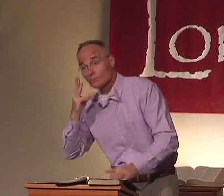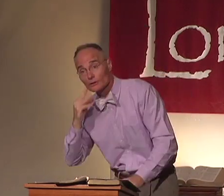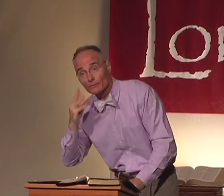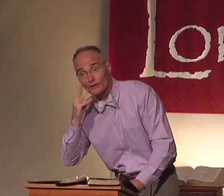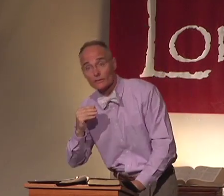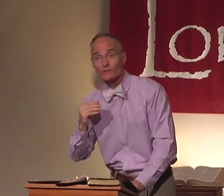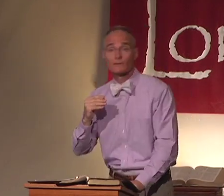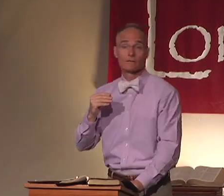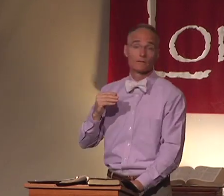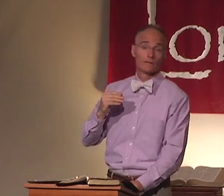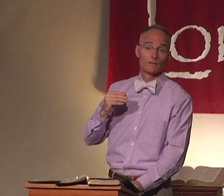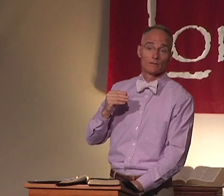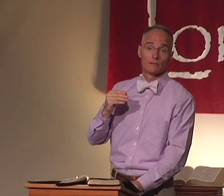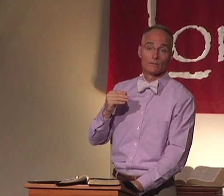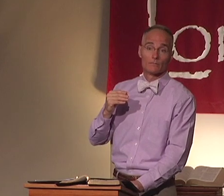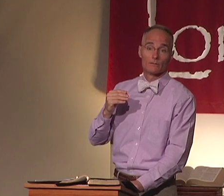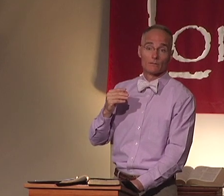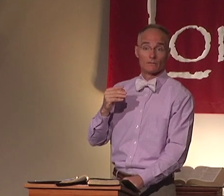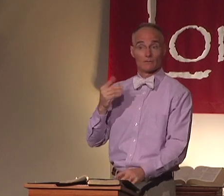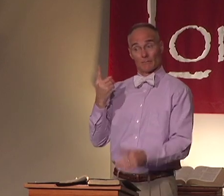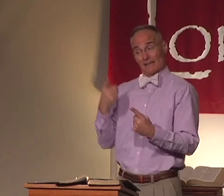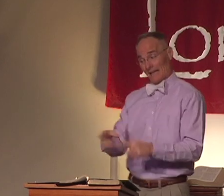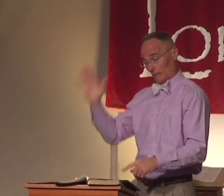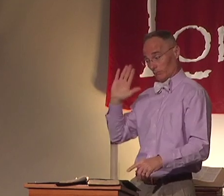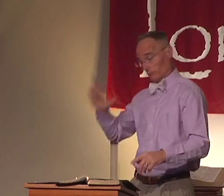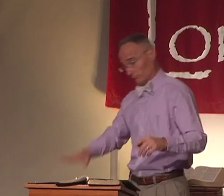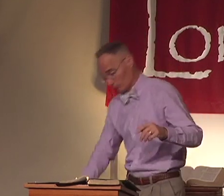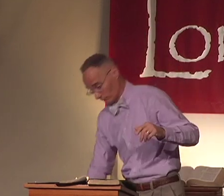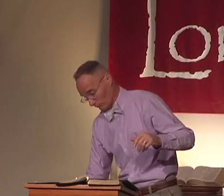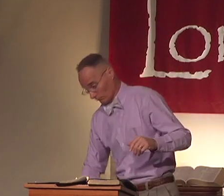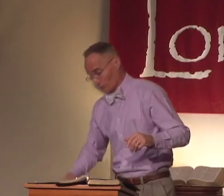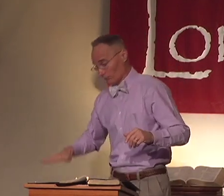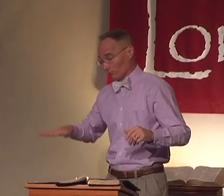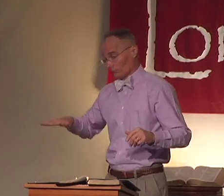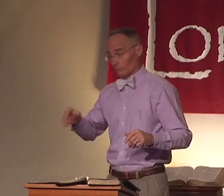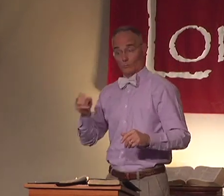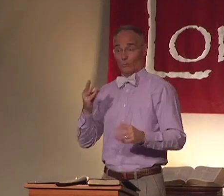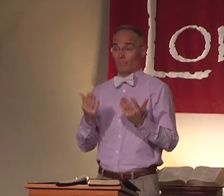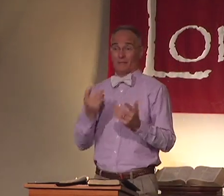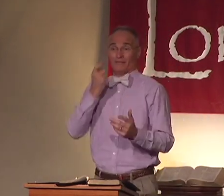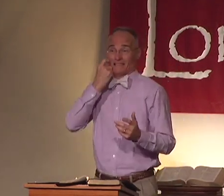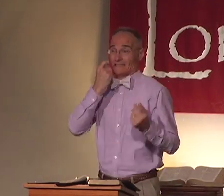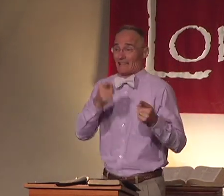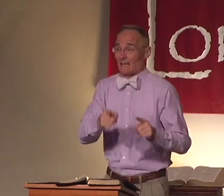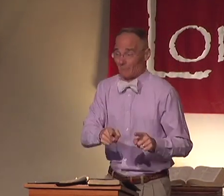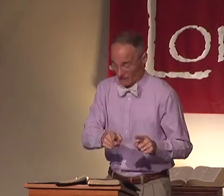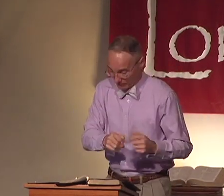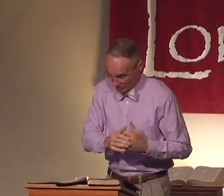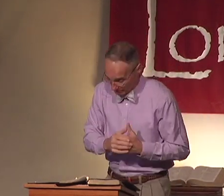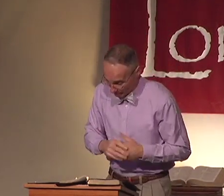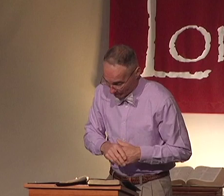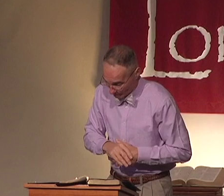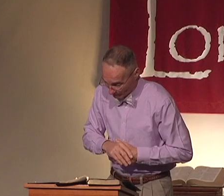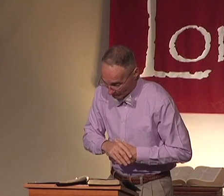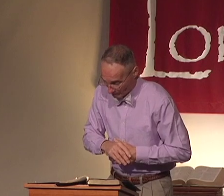Maybe it's a relationship experience. Something that happened when we were growing up. Or maybe something that just